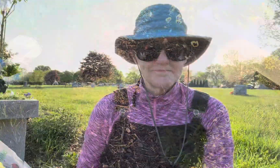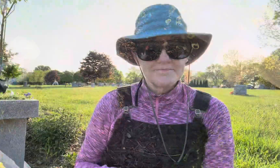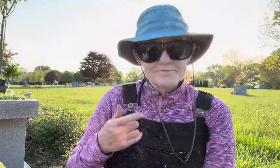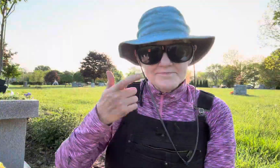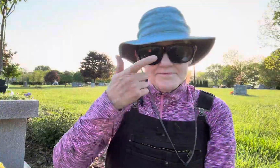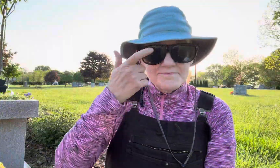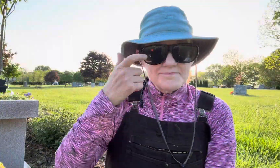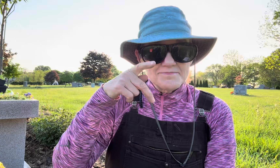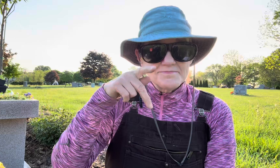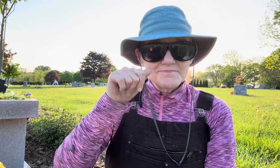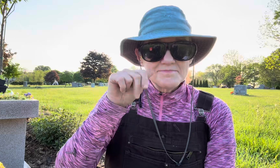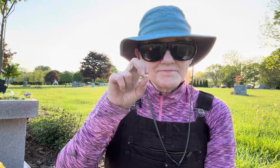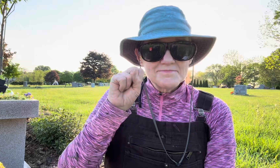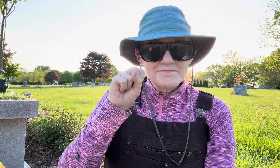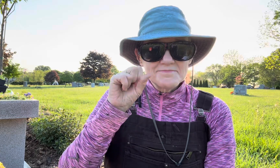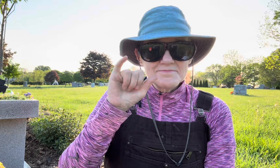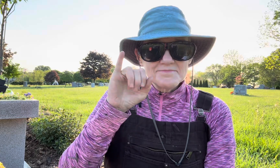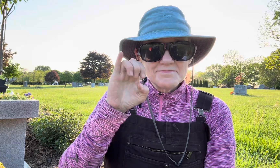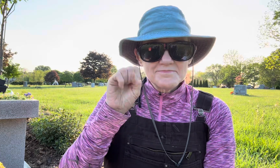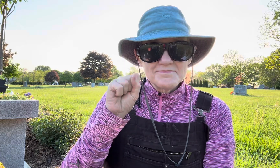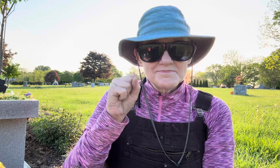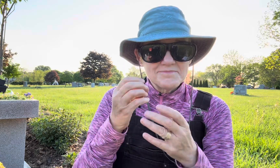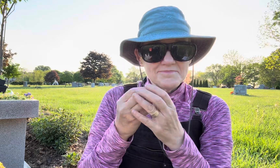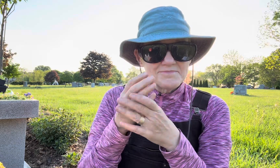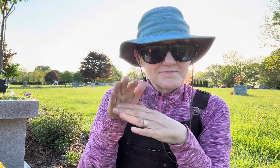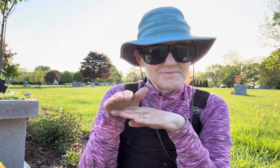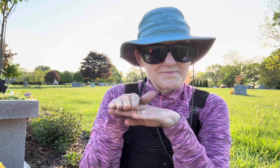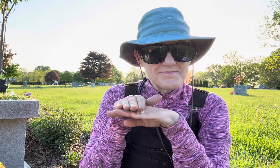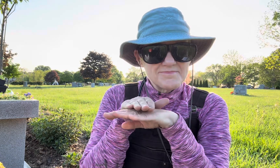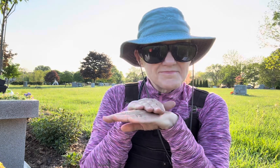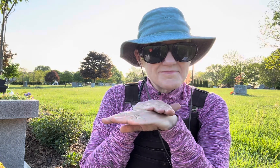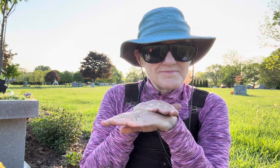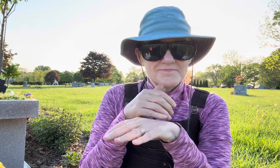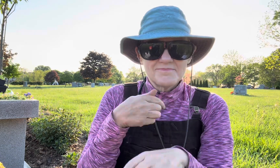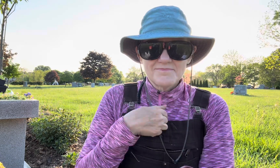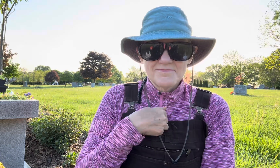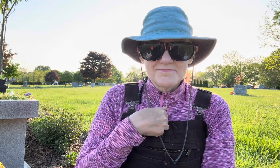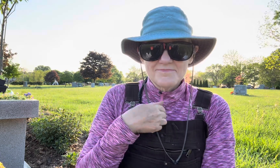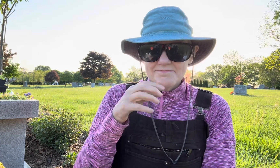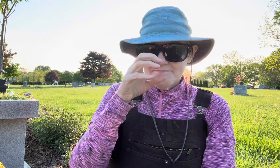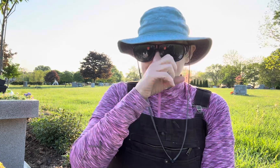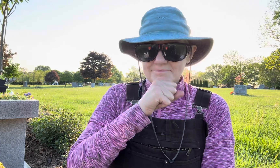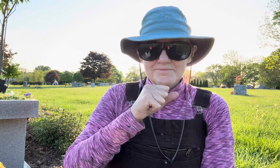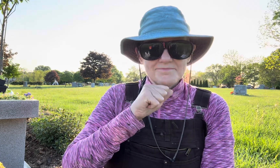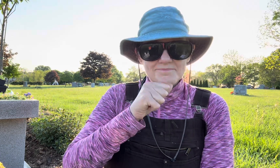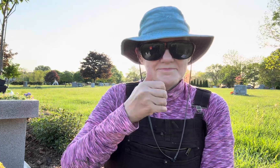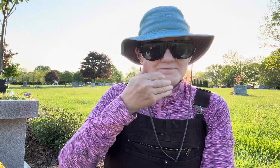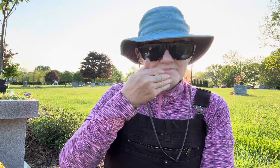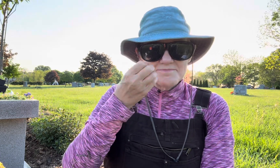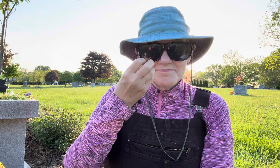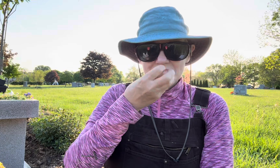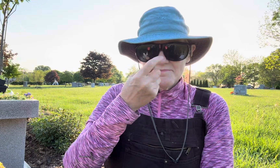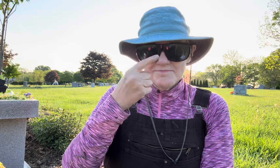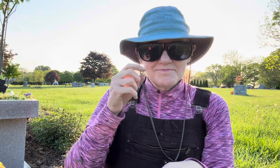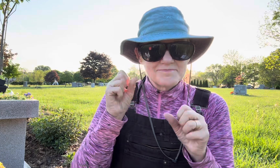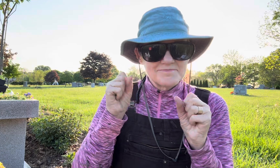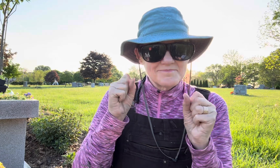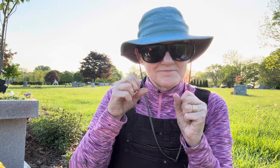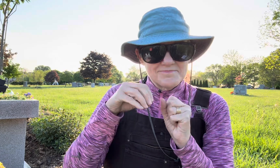Since pansies grow so slowly, I didn't think they would be a good flower to winter sow, but I wanted to